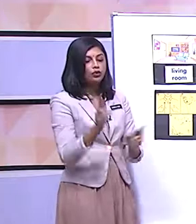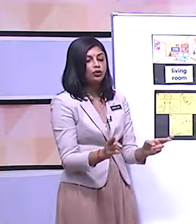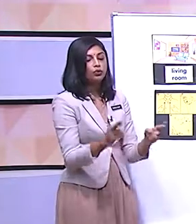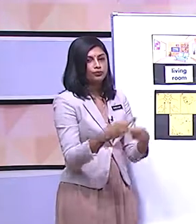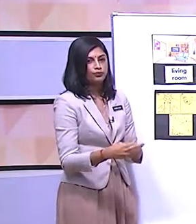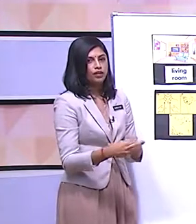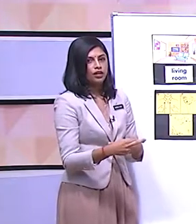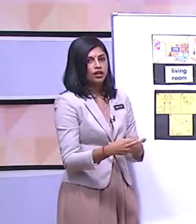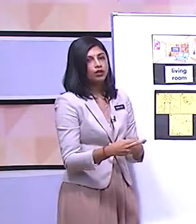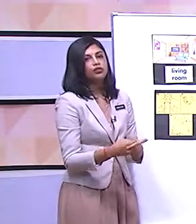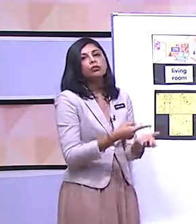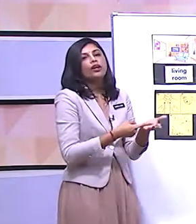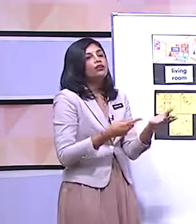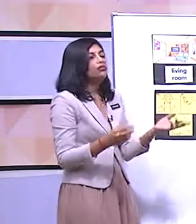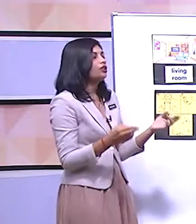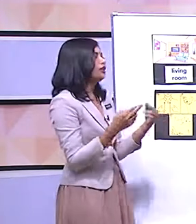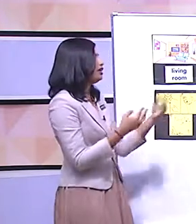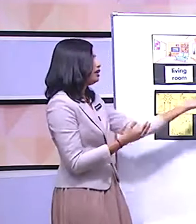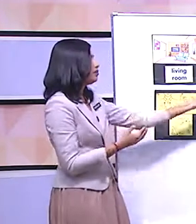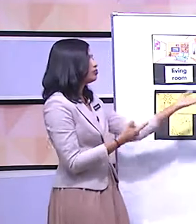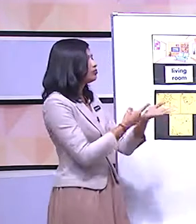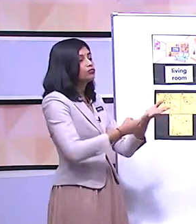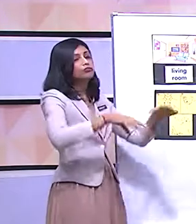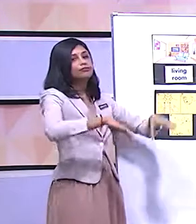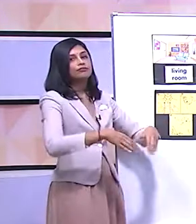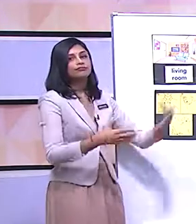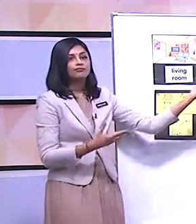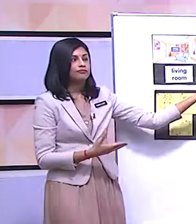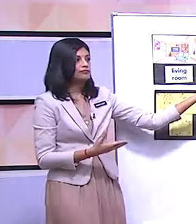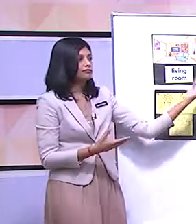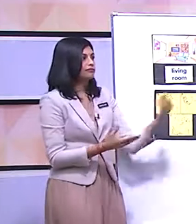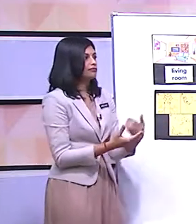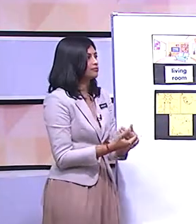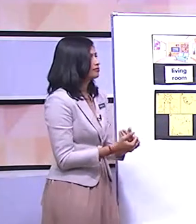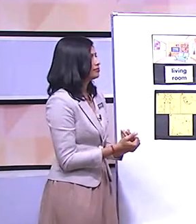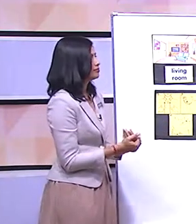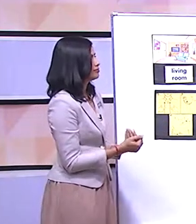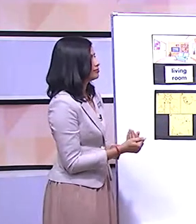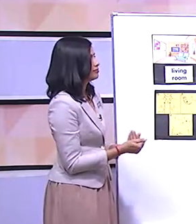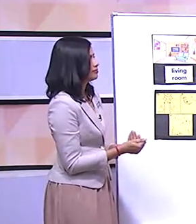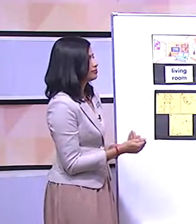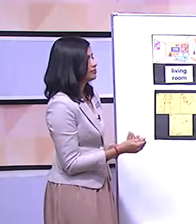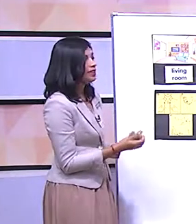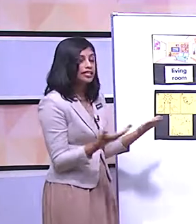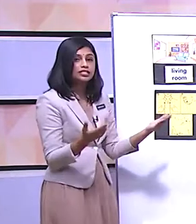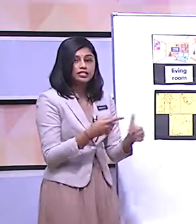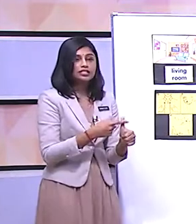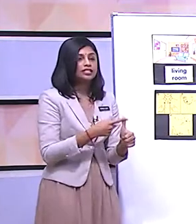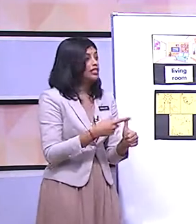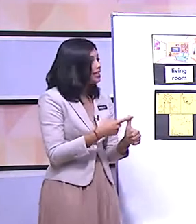Room. Room. Okay, so what you do in your dining room? I'll do eating. Yes. With my family.